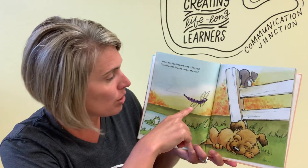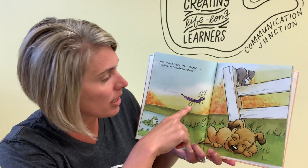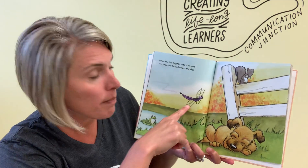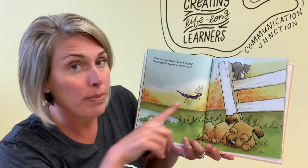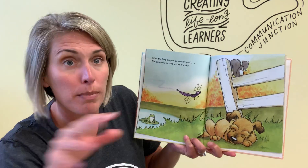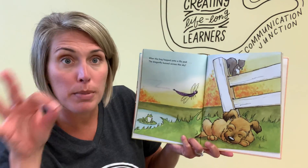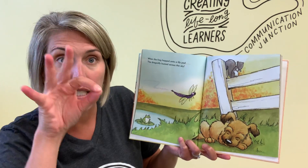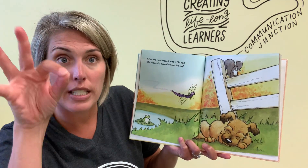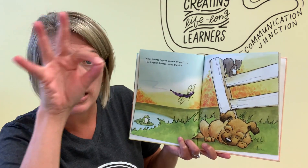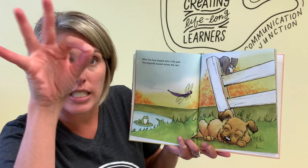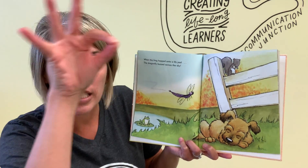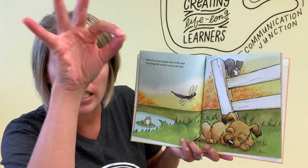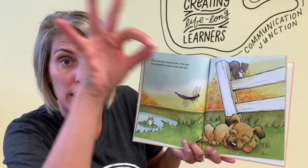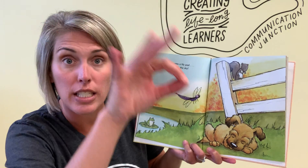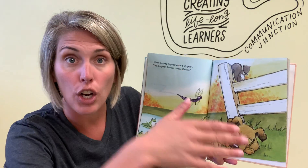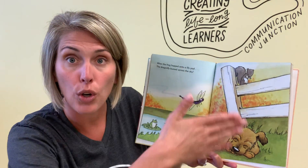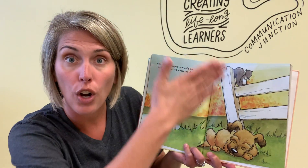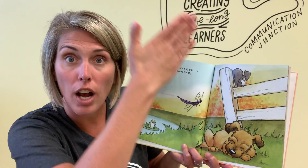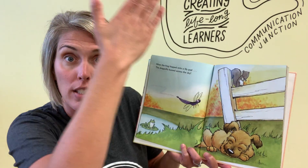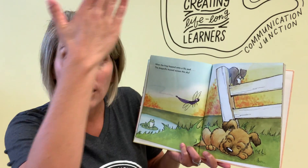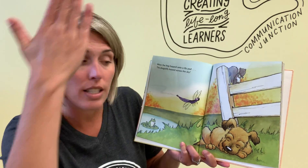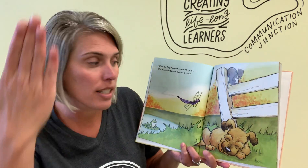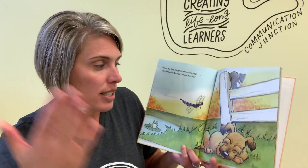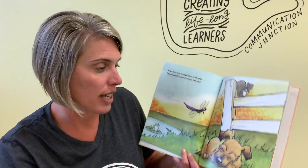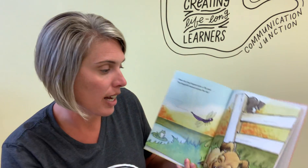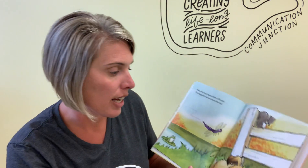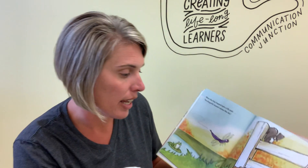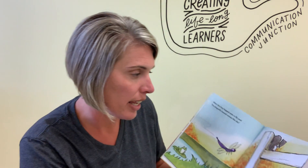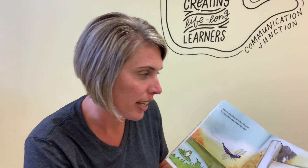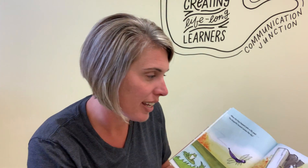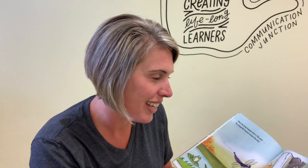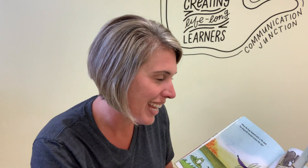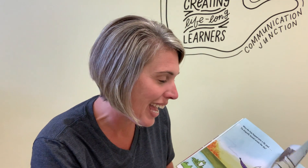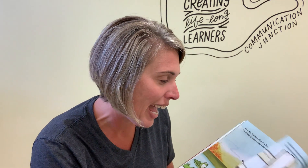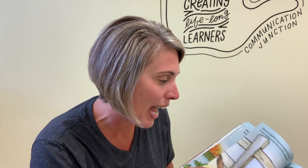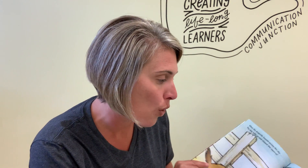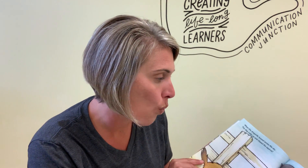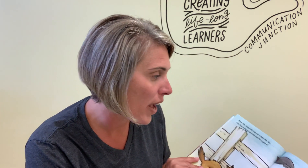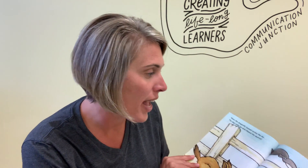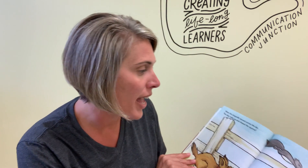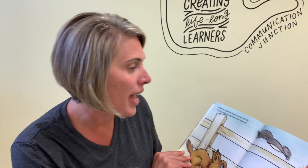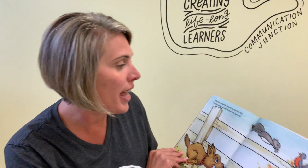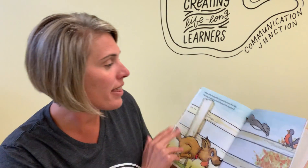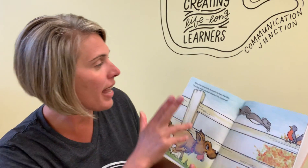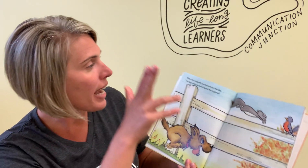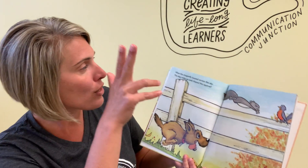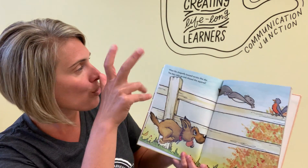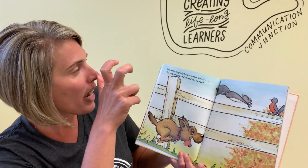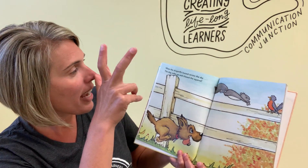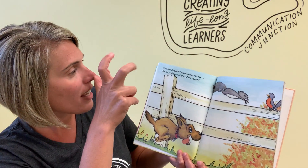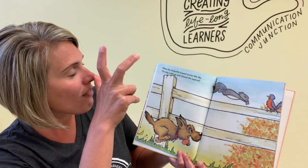him? Bzzz, across the sky. And when that